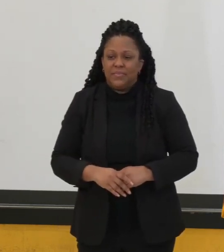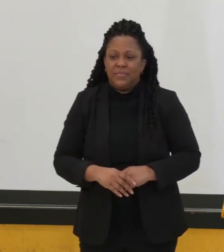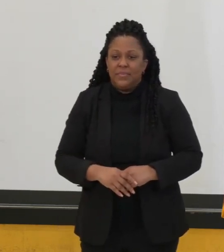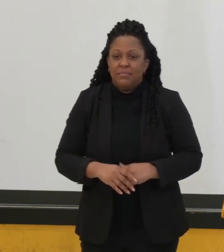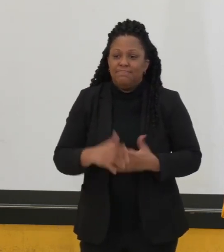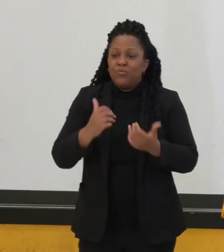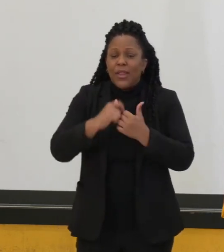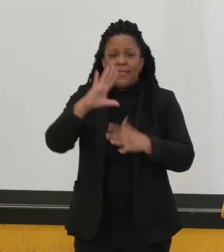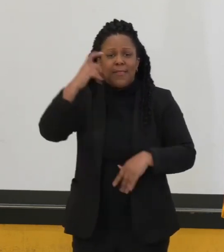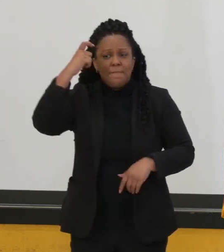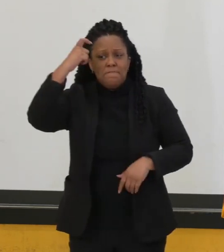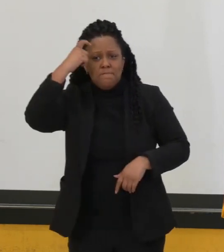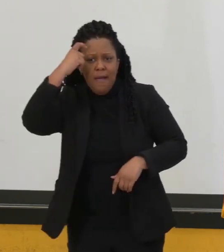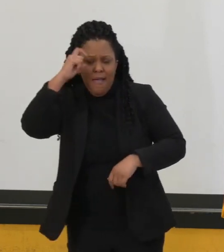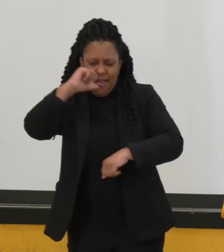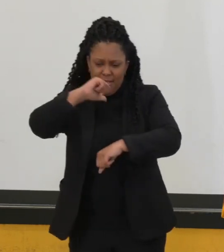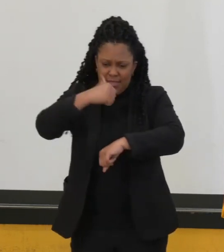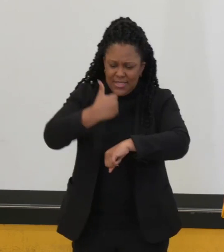to